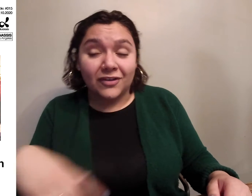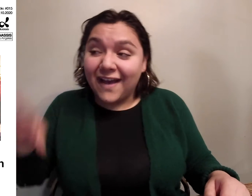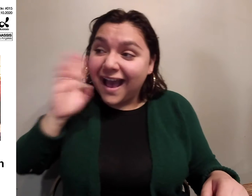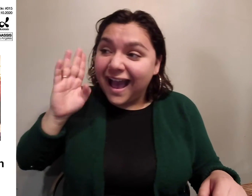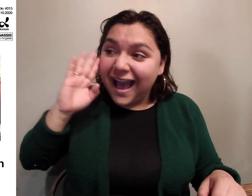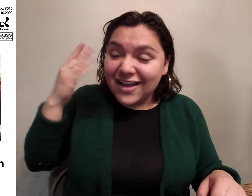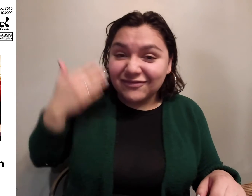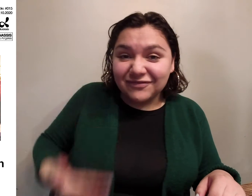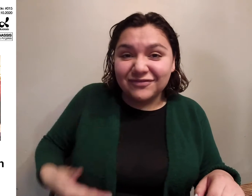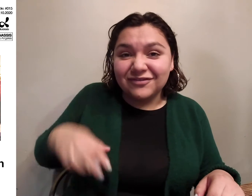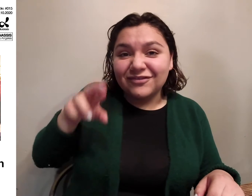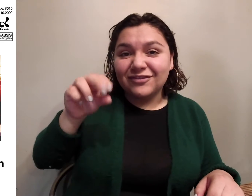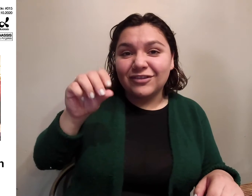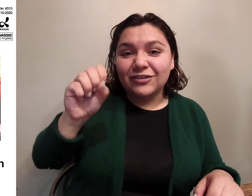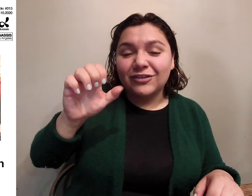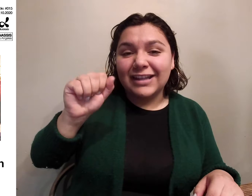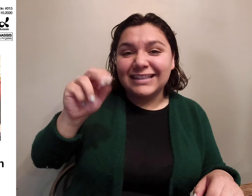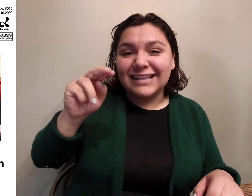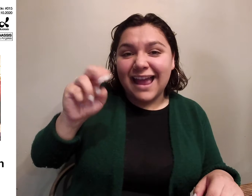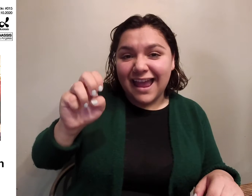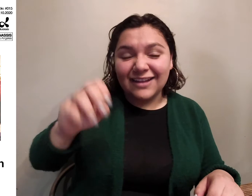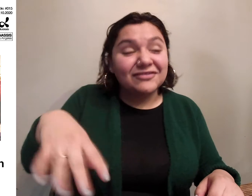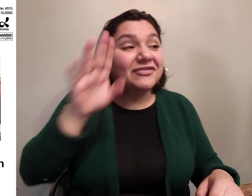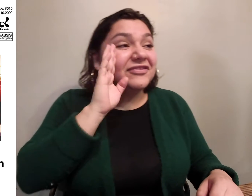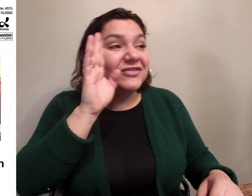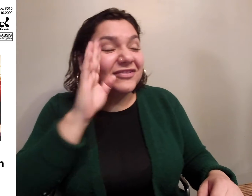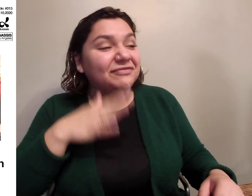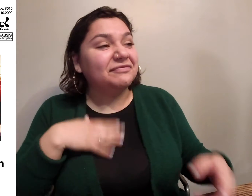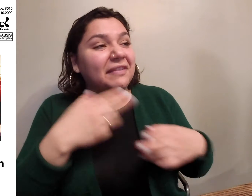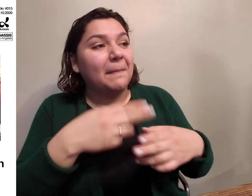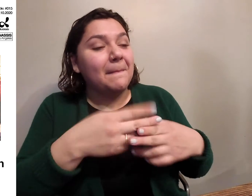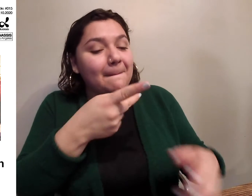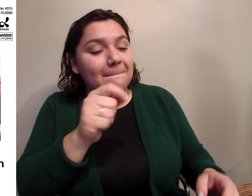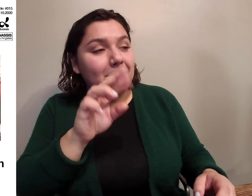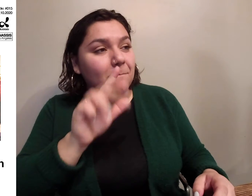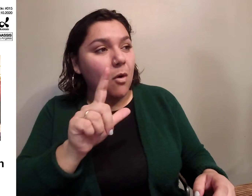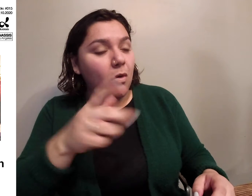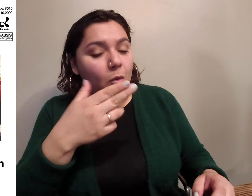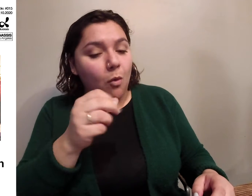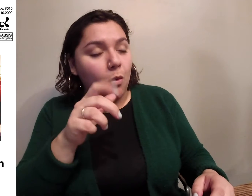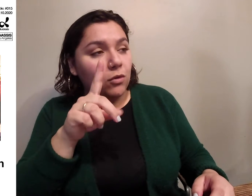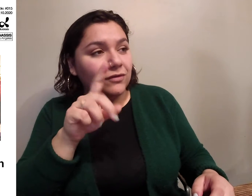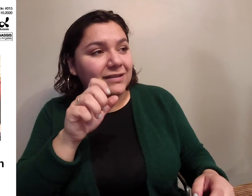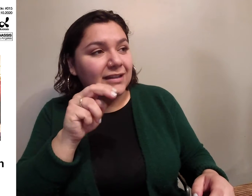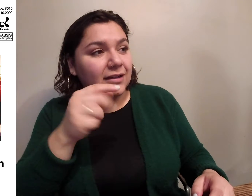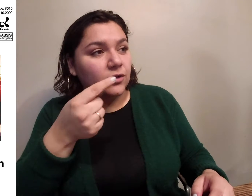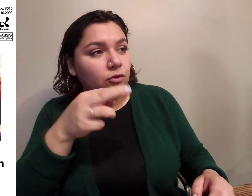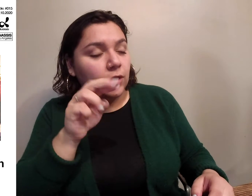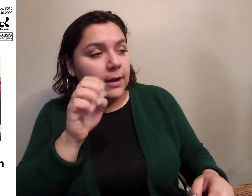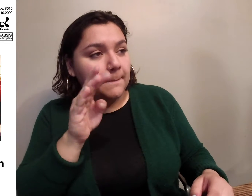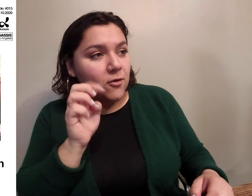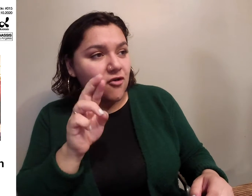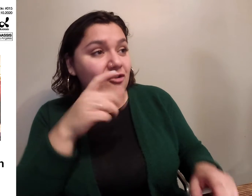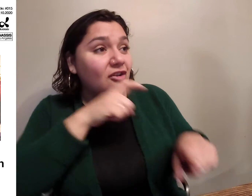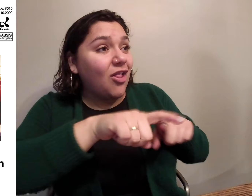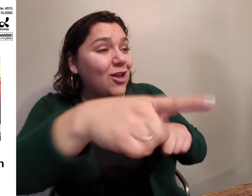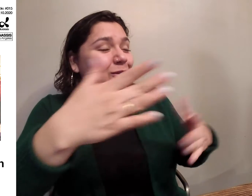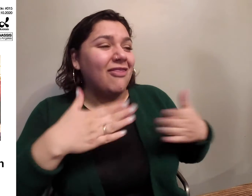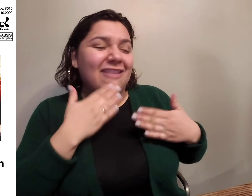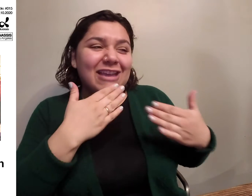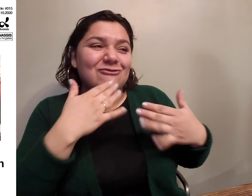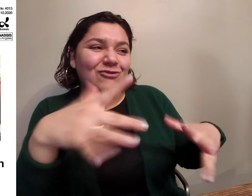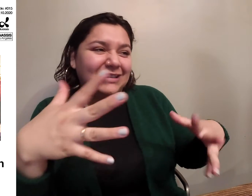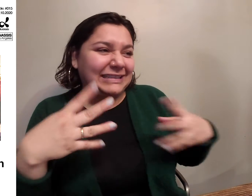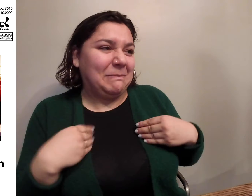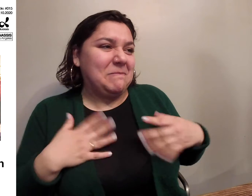Hi, this is her. Rosanne, this is Paul Holdengräber calling you. I'm so happy you're taking my call for